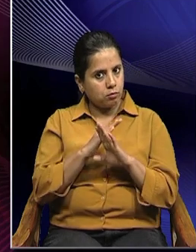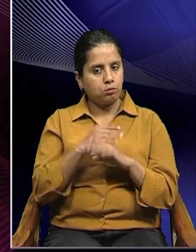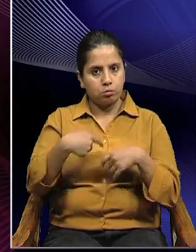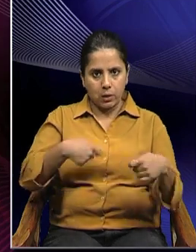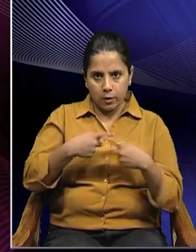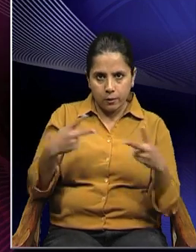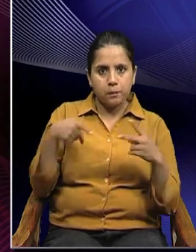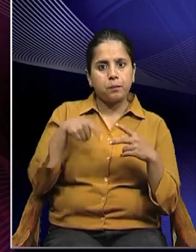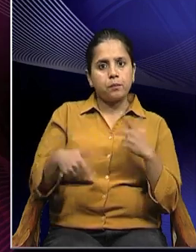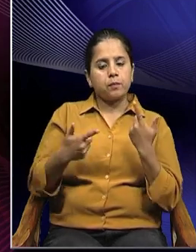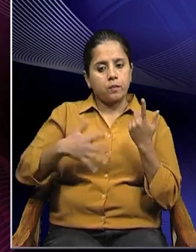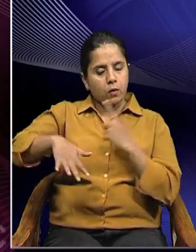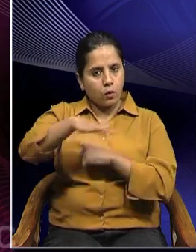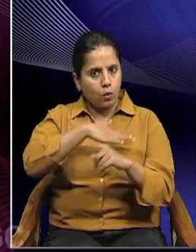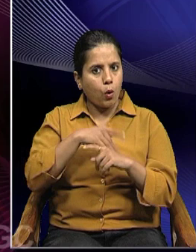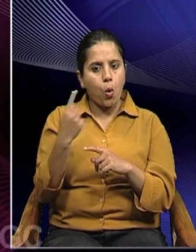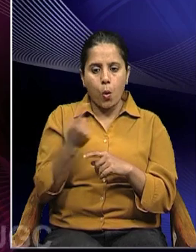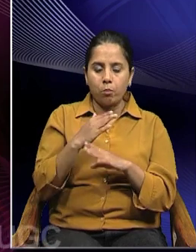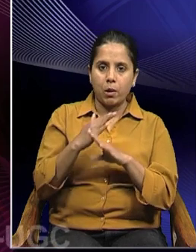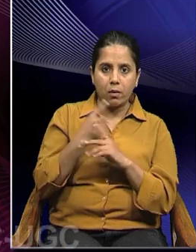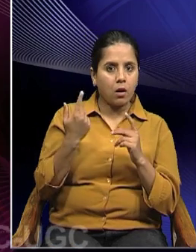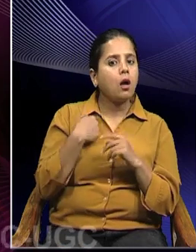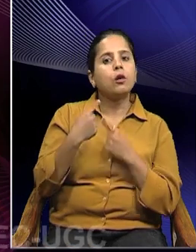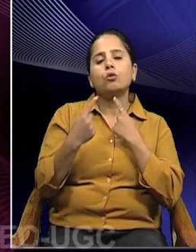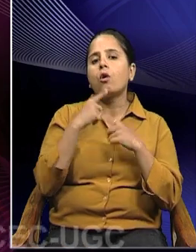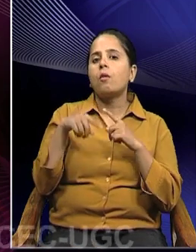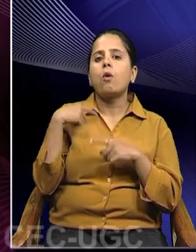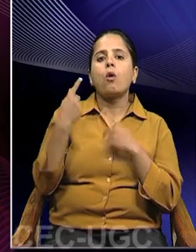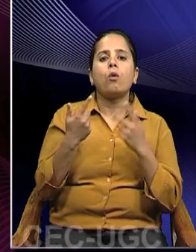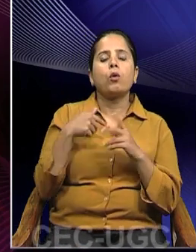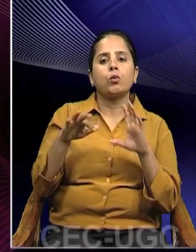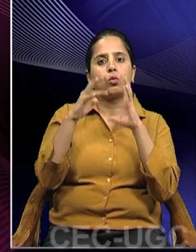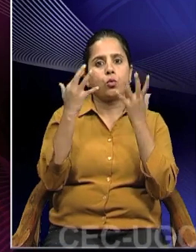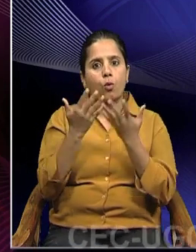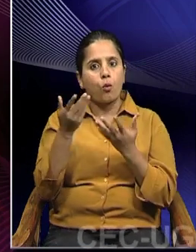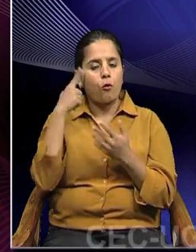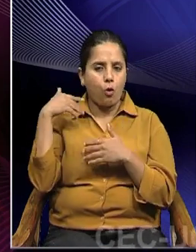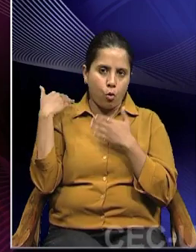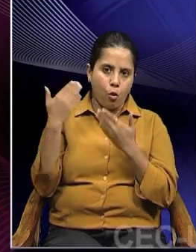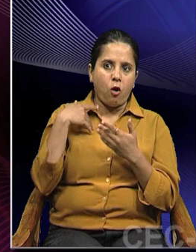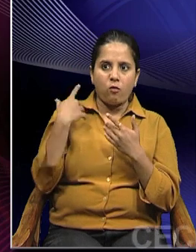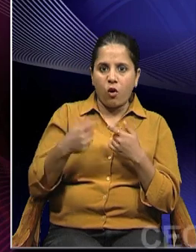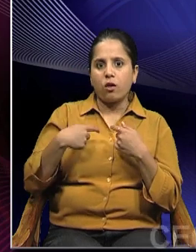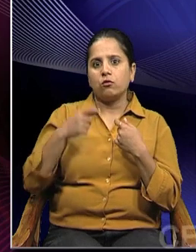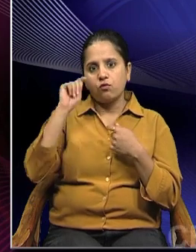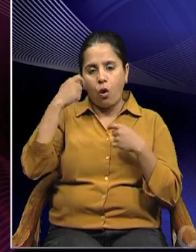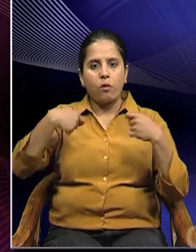the domestic environment only. We have been talking about the globalization for very long, and no land is foreign